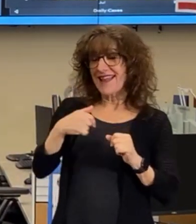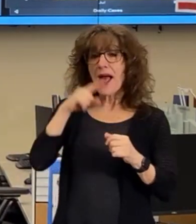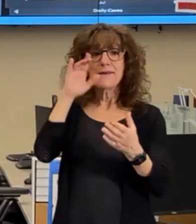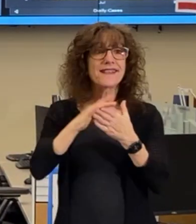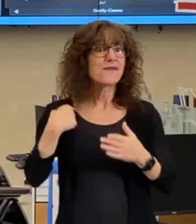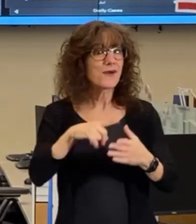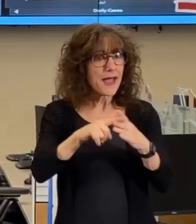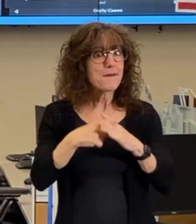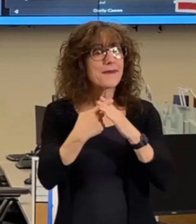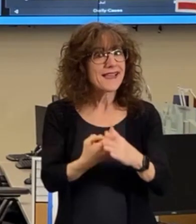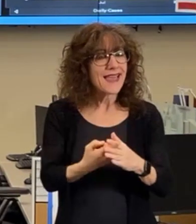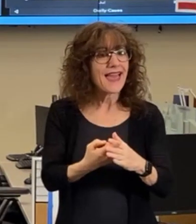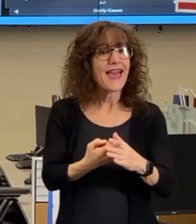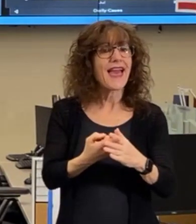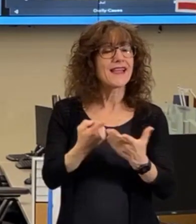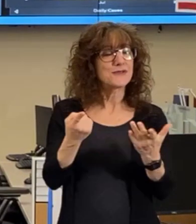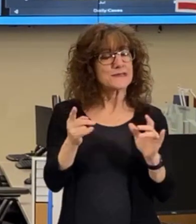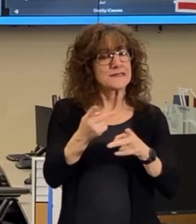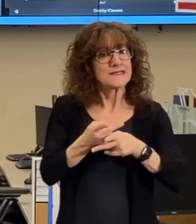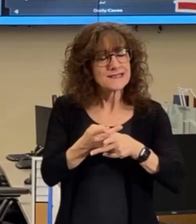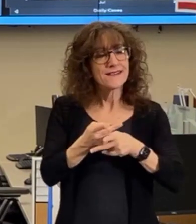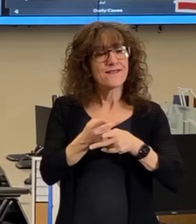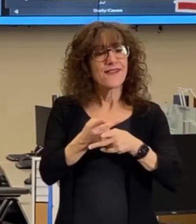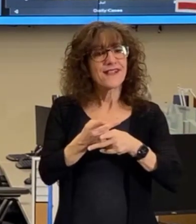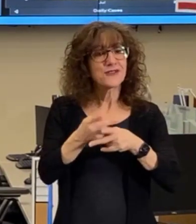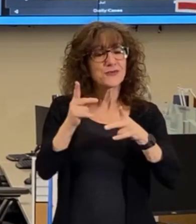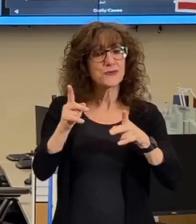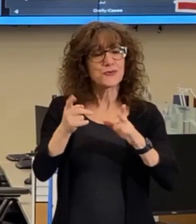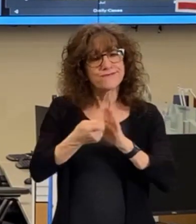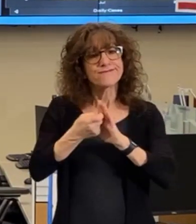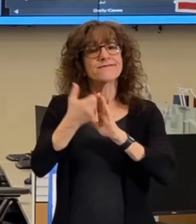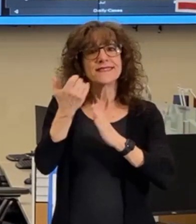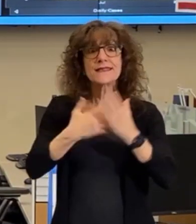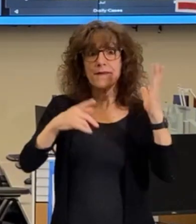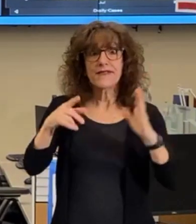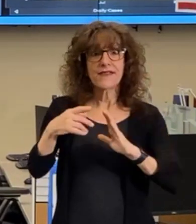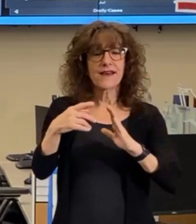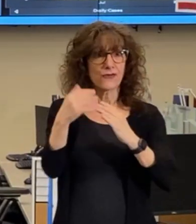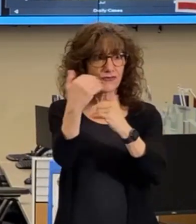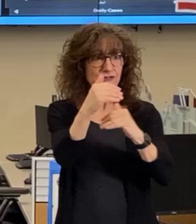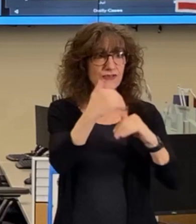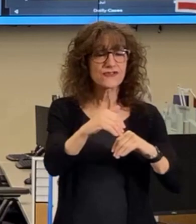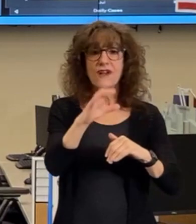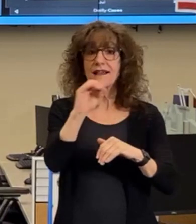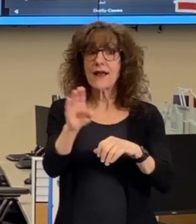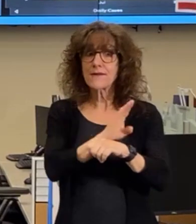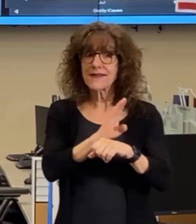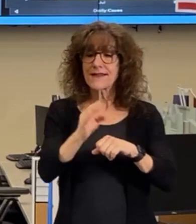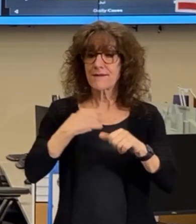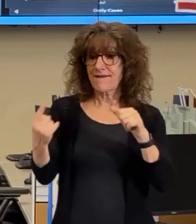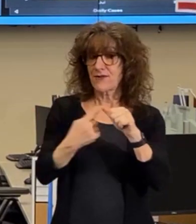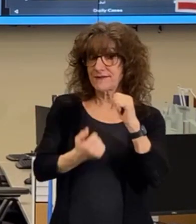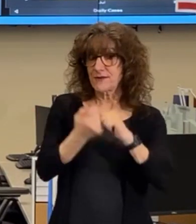that we can begin to take a measured approach to lifting some of the restrictions on our county businesses. My first